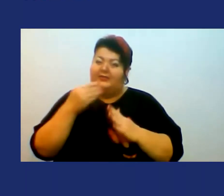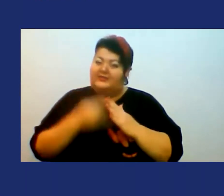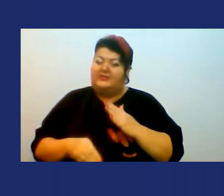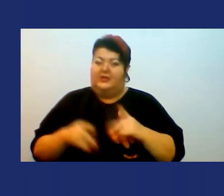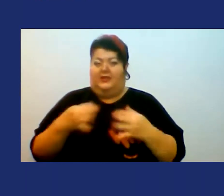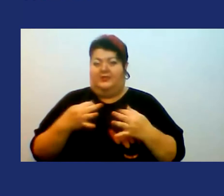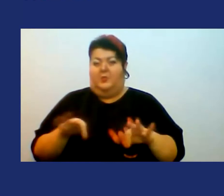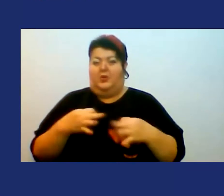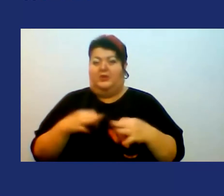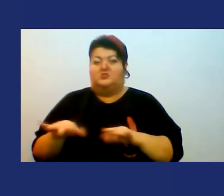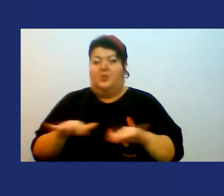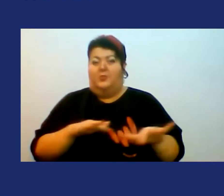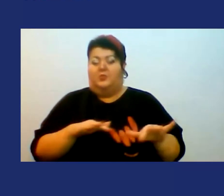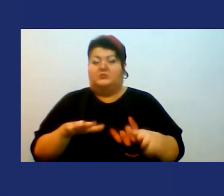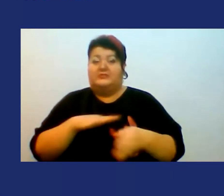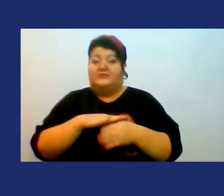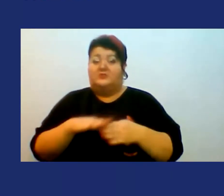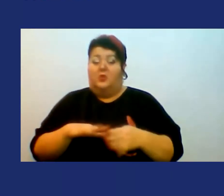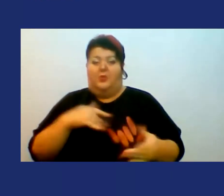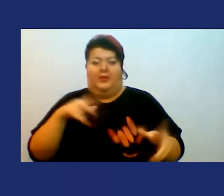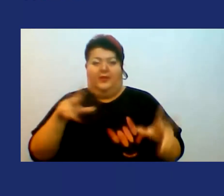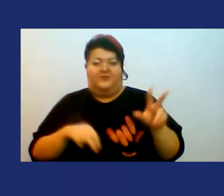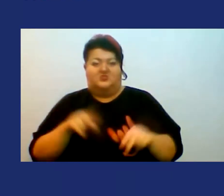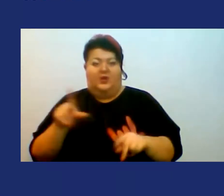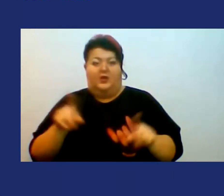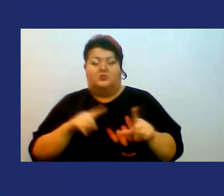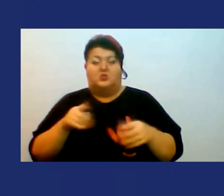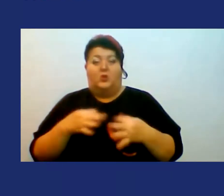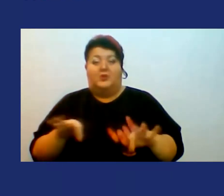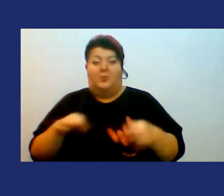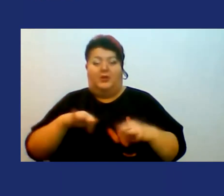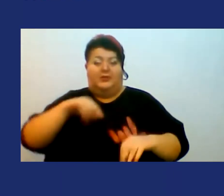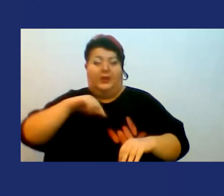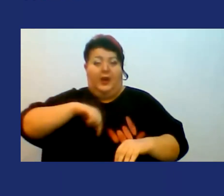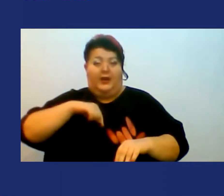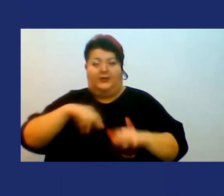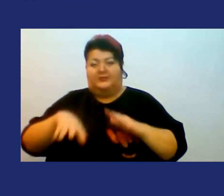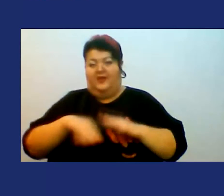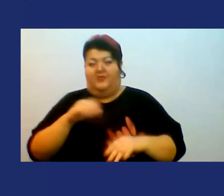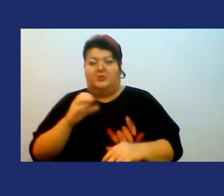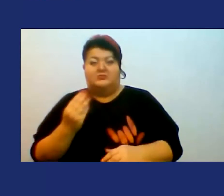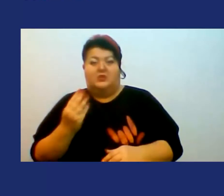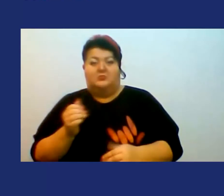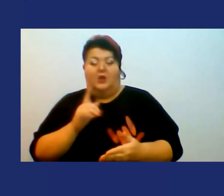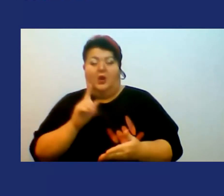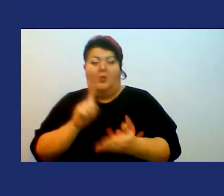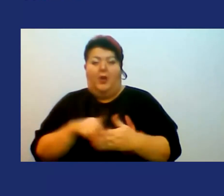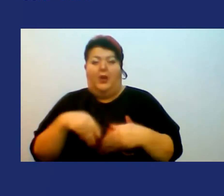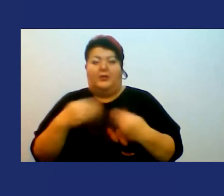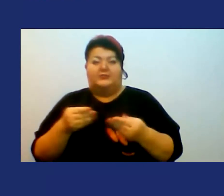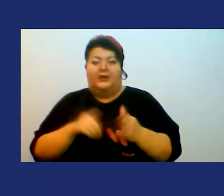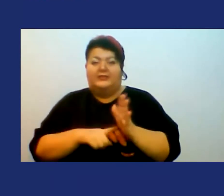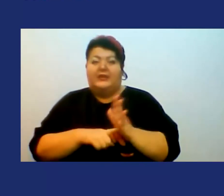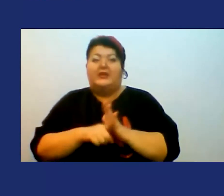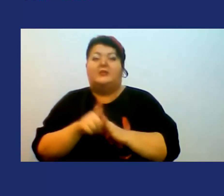attempts of China, Russia to discredit the political processes as such. And I